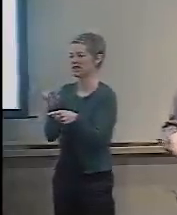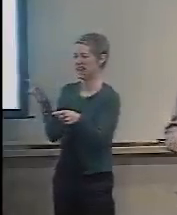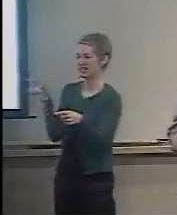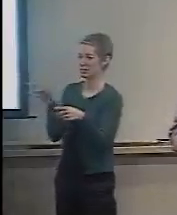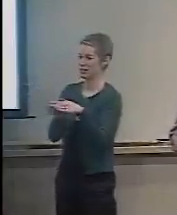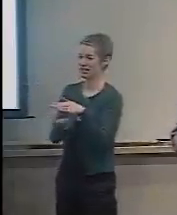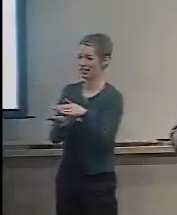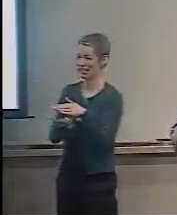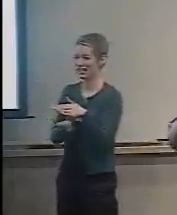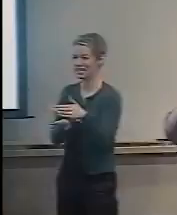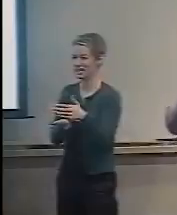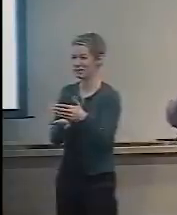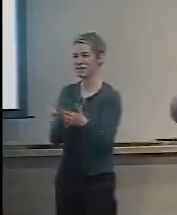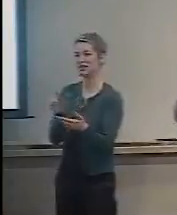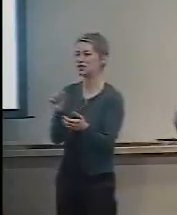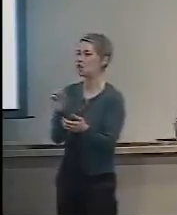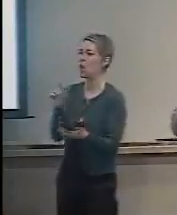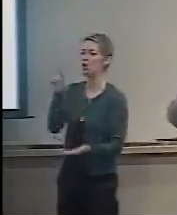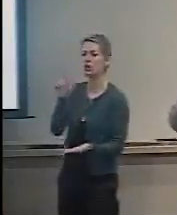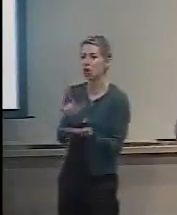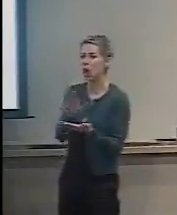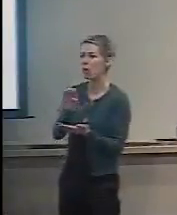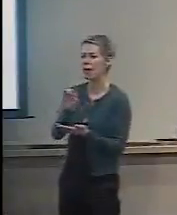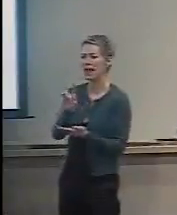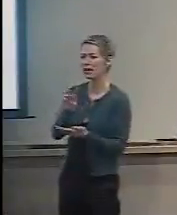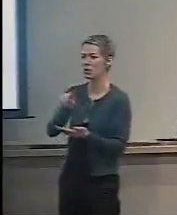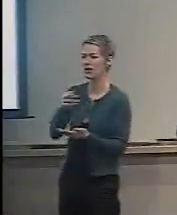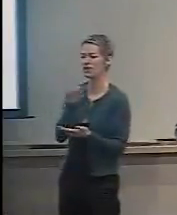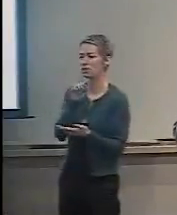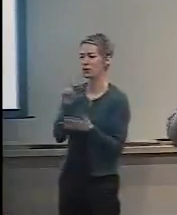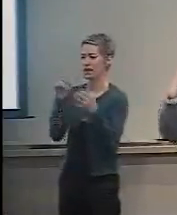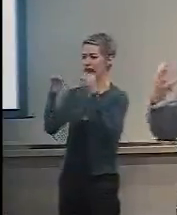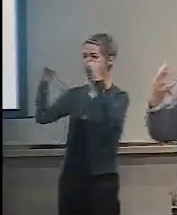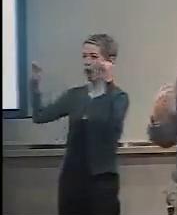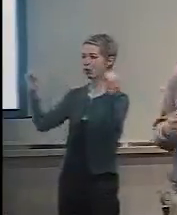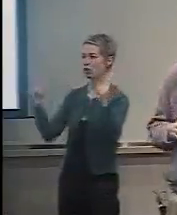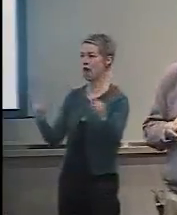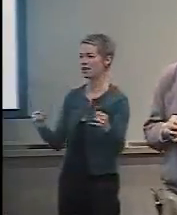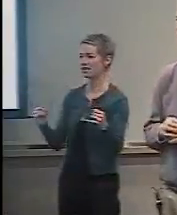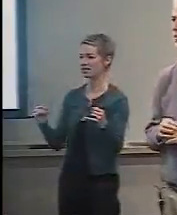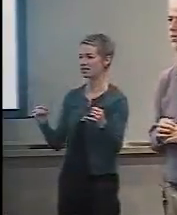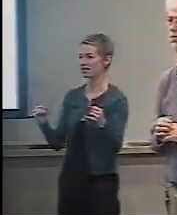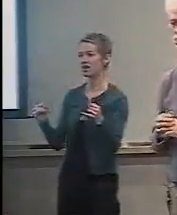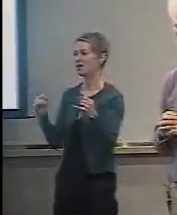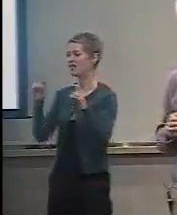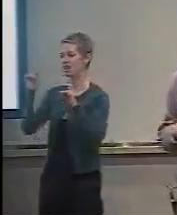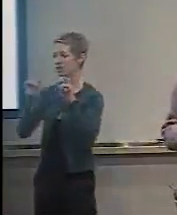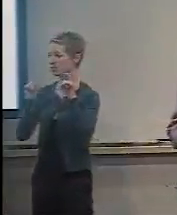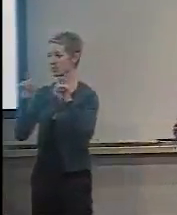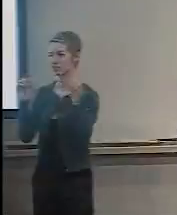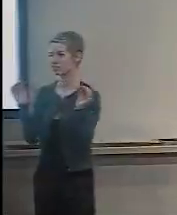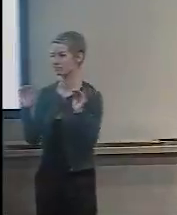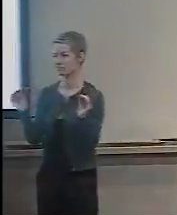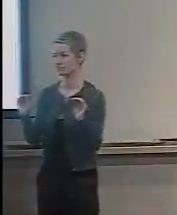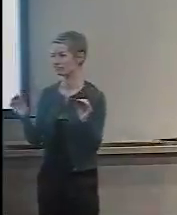basically it's so low bandwidth that it's just doing outlines, and facial expressions, for example, don't come through.